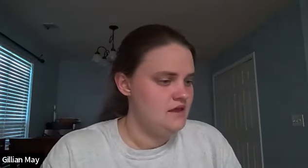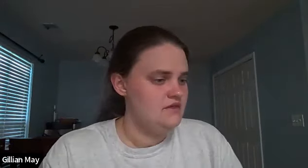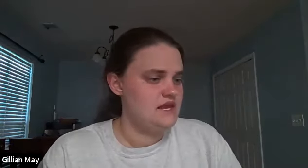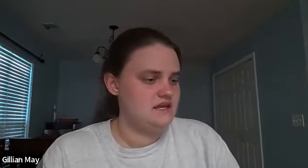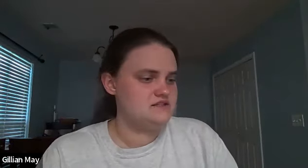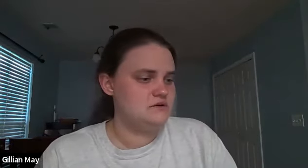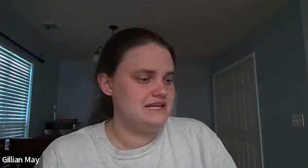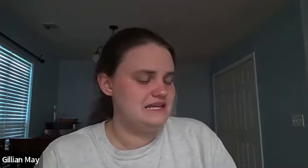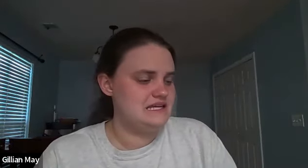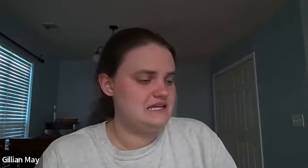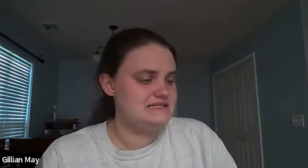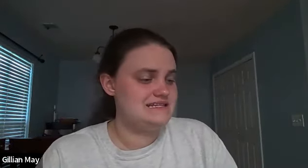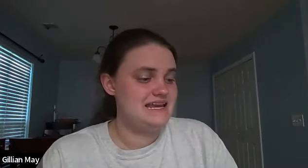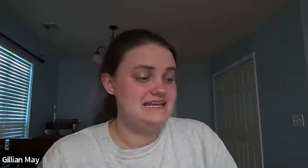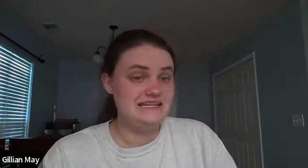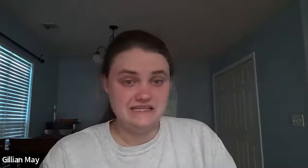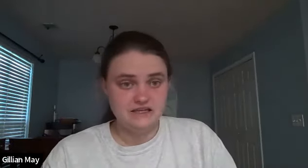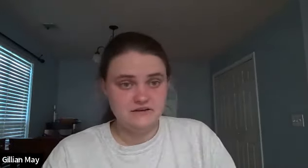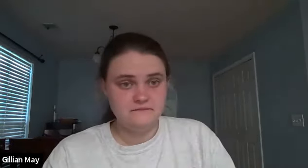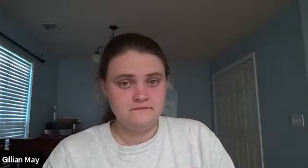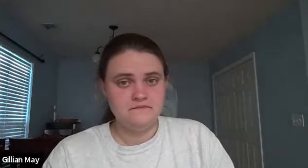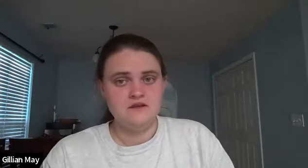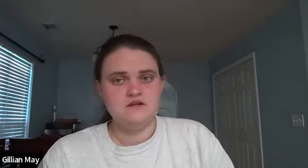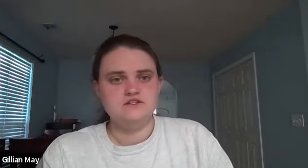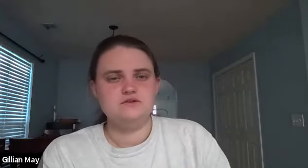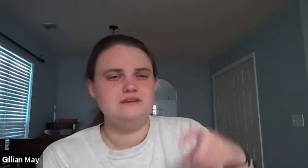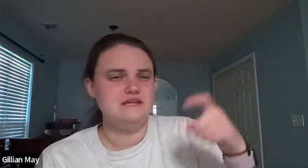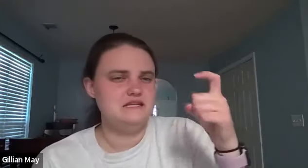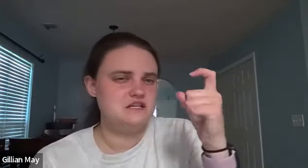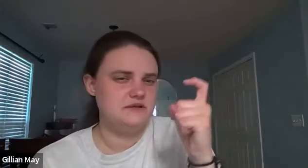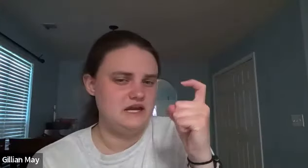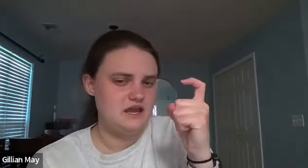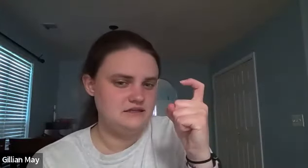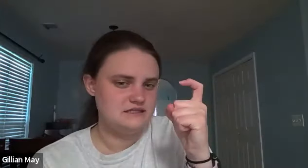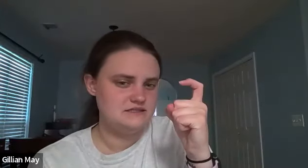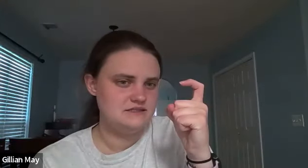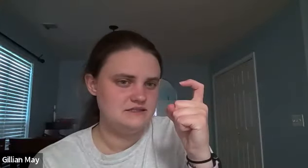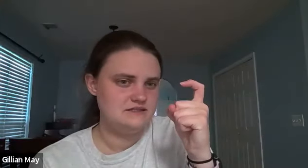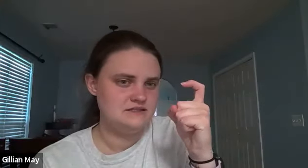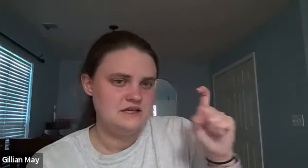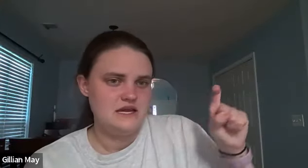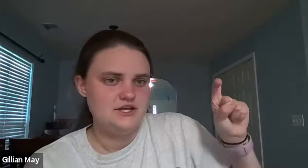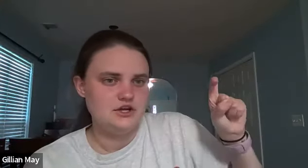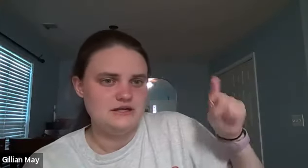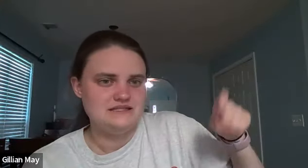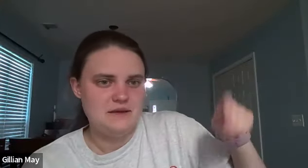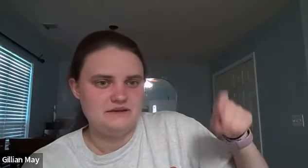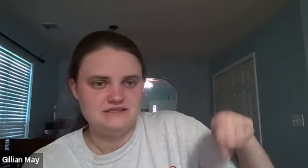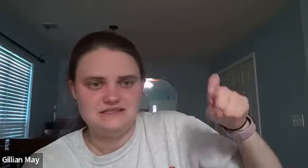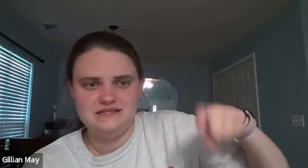The next one is need. So need is going to be an X, and you're going to tap it.